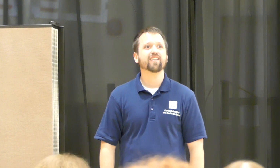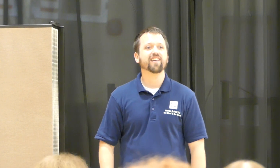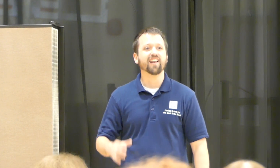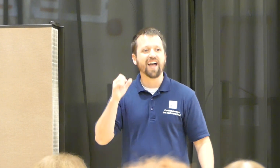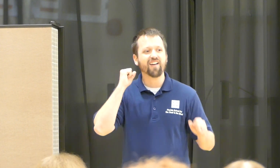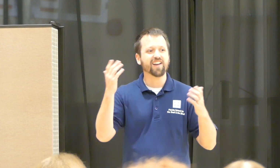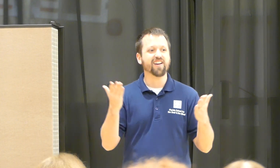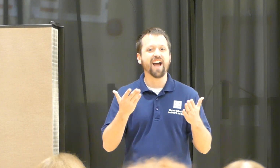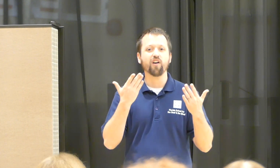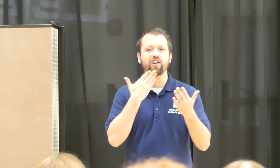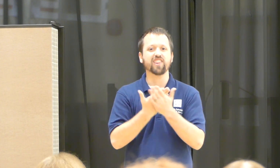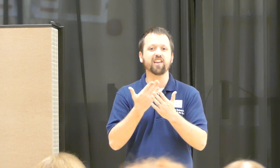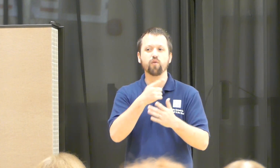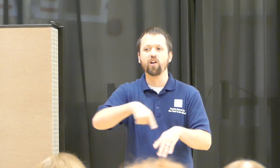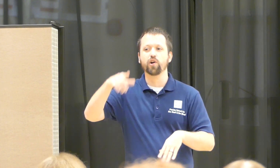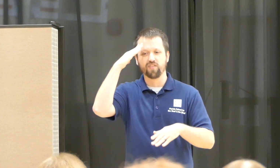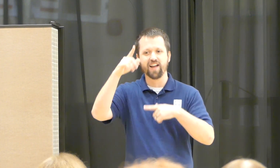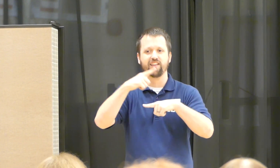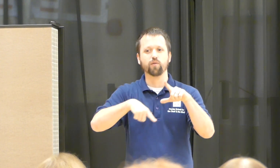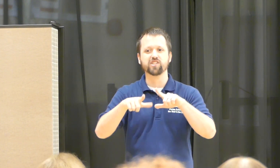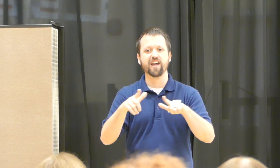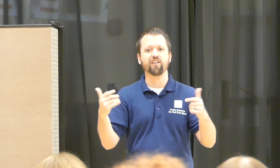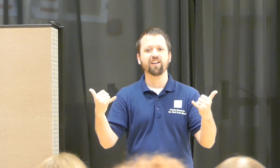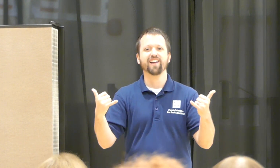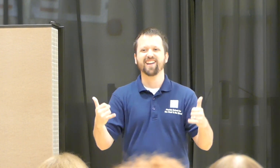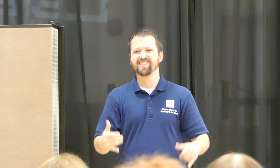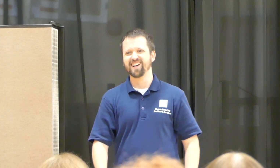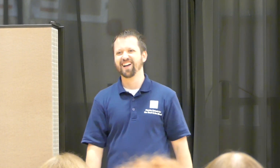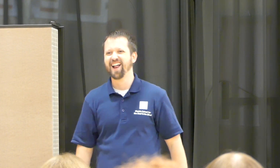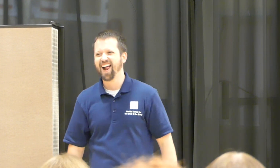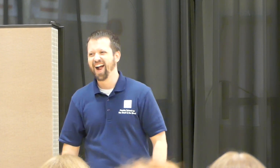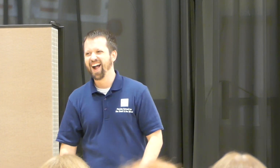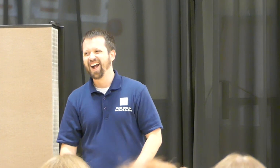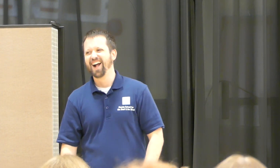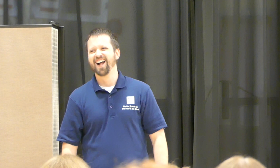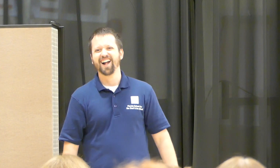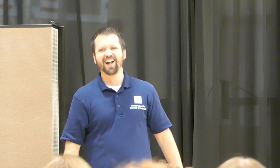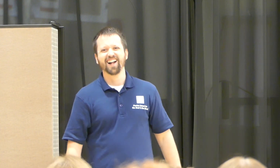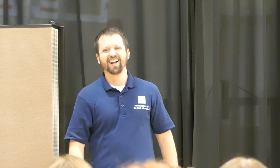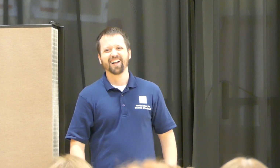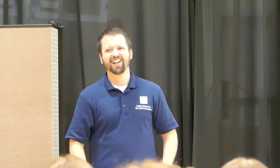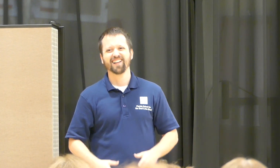Getting out of here now. Good thing you all know sign language now. Yeah.